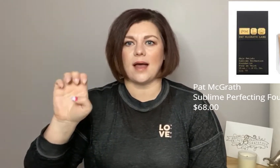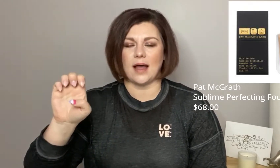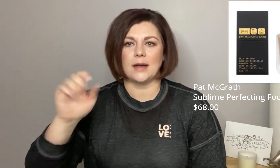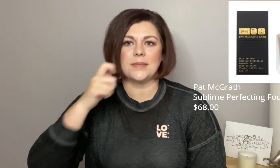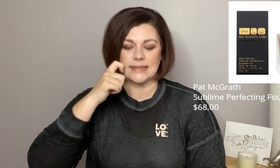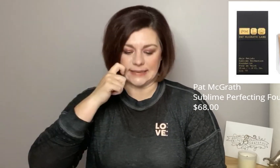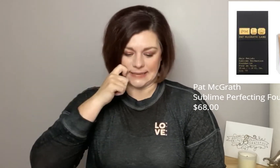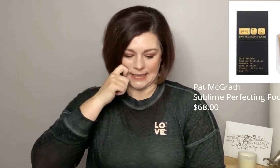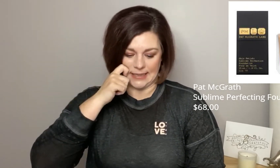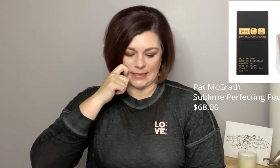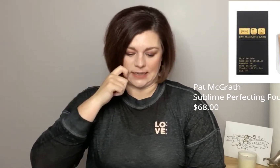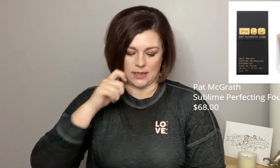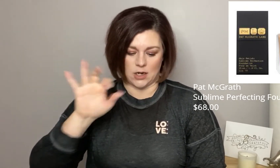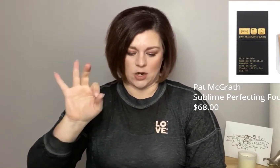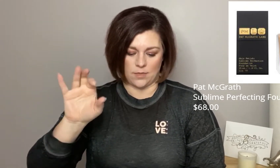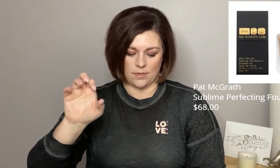Perfecting Foundation.